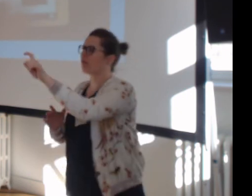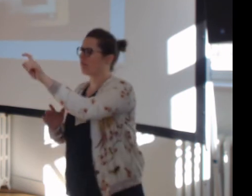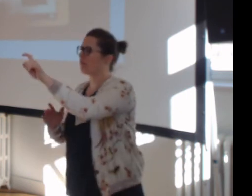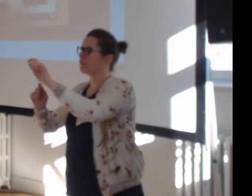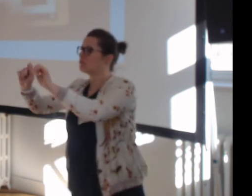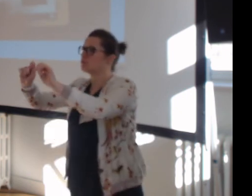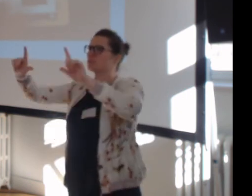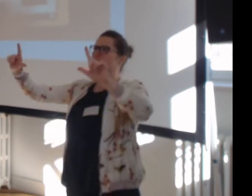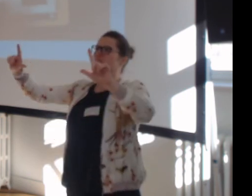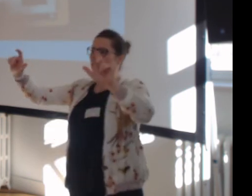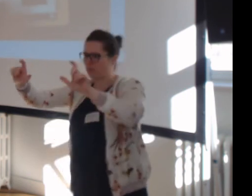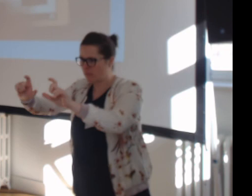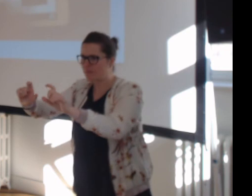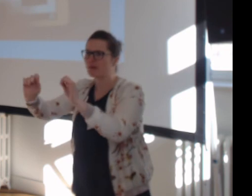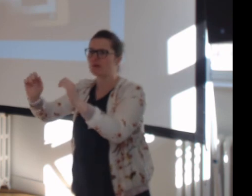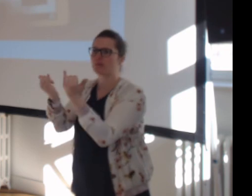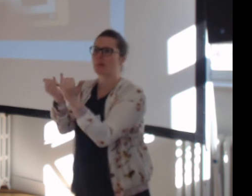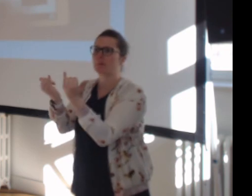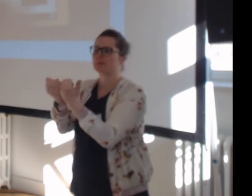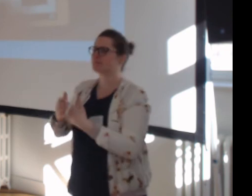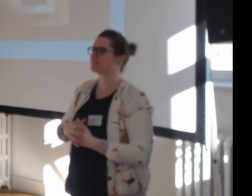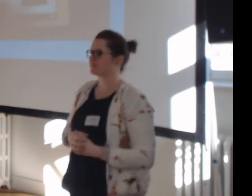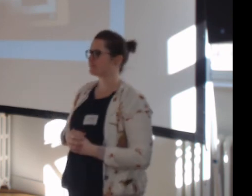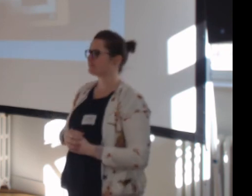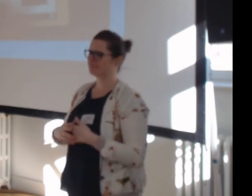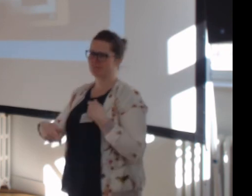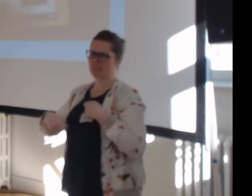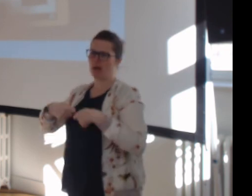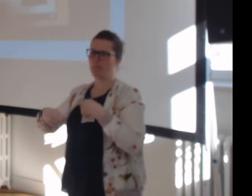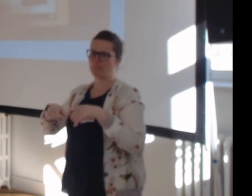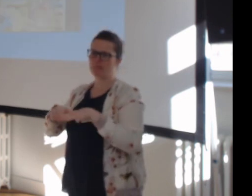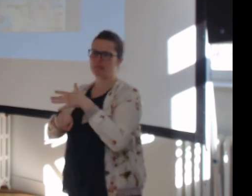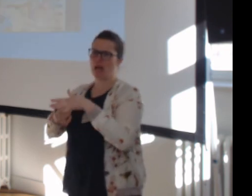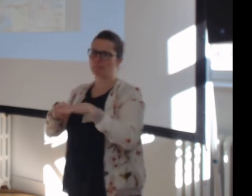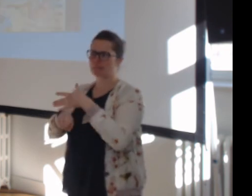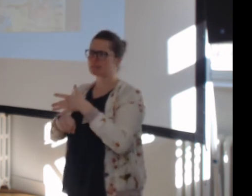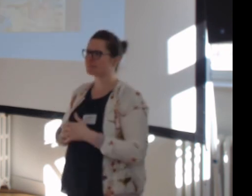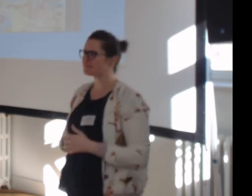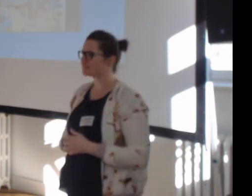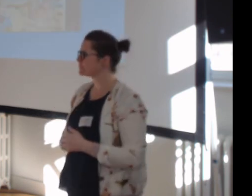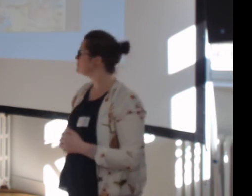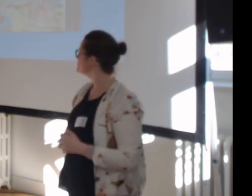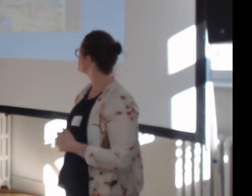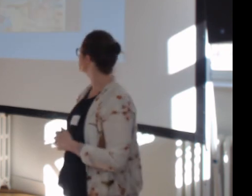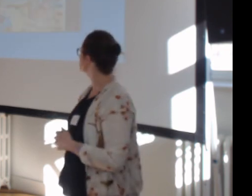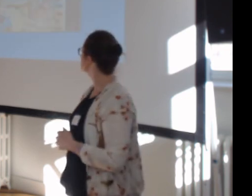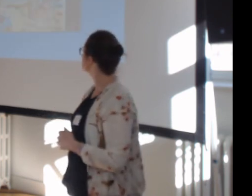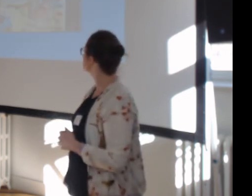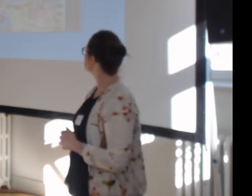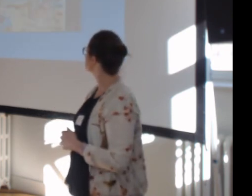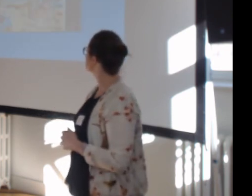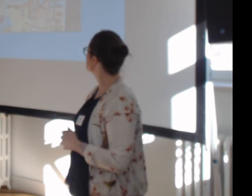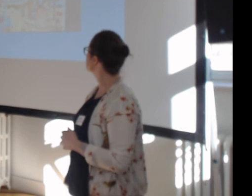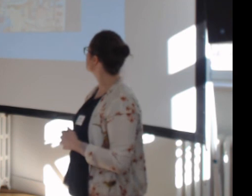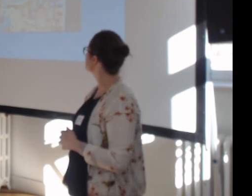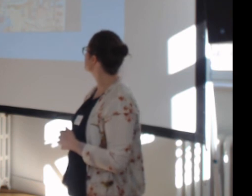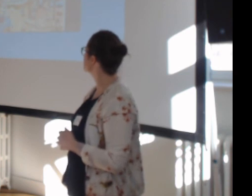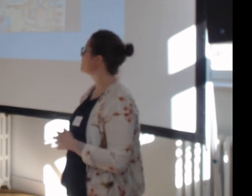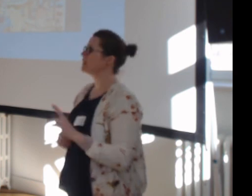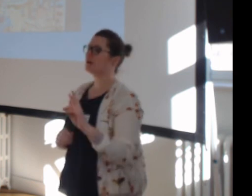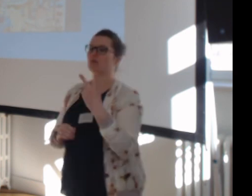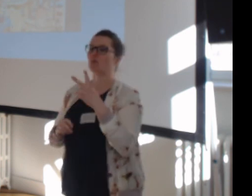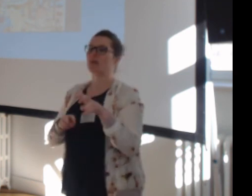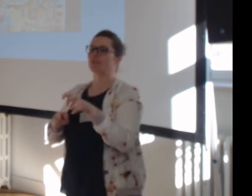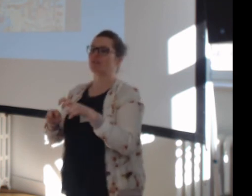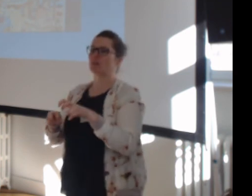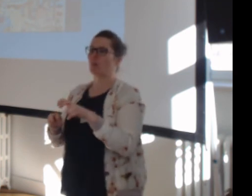it bigger or make it smaller too. So it's a dynamic revision. And here is the second video,